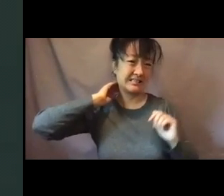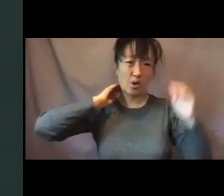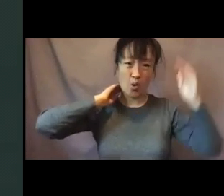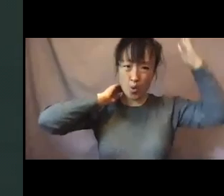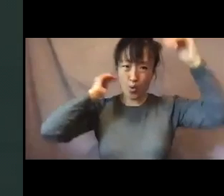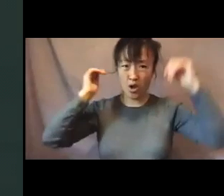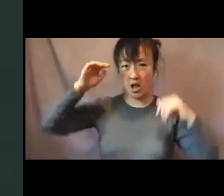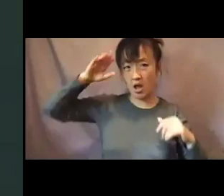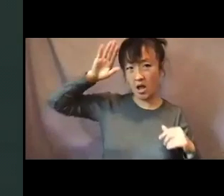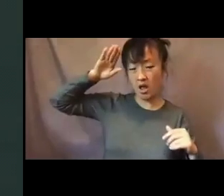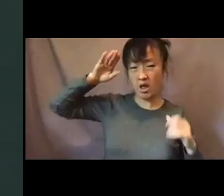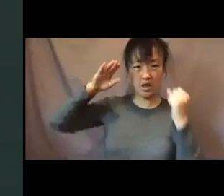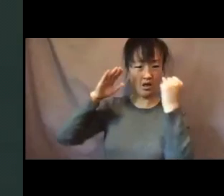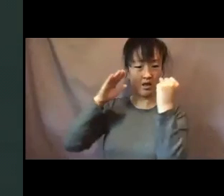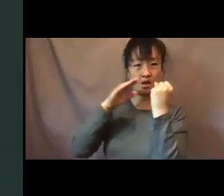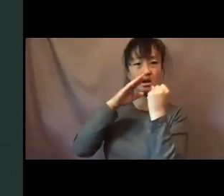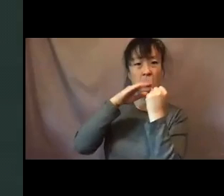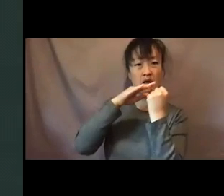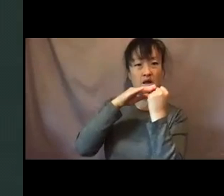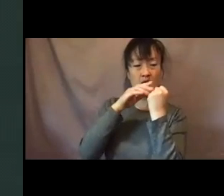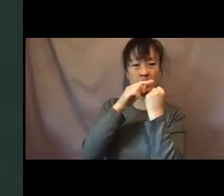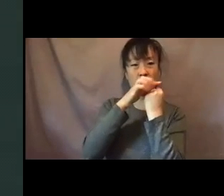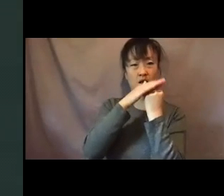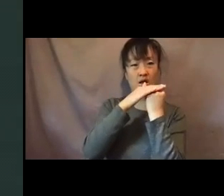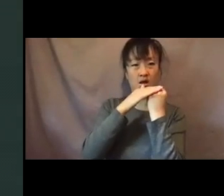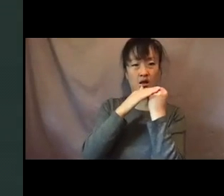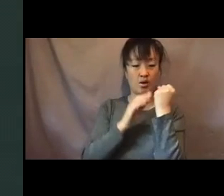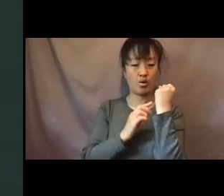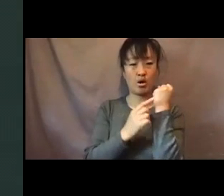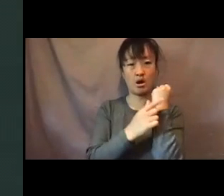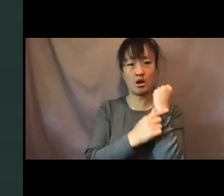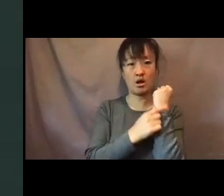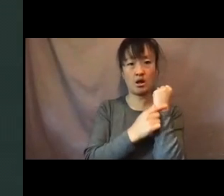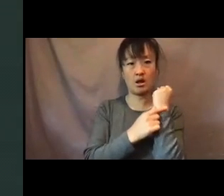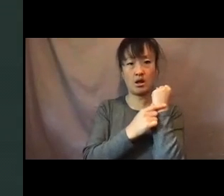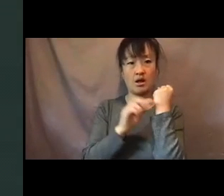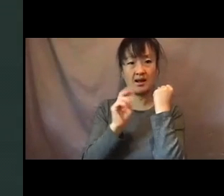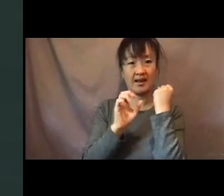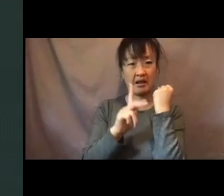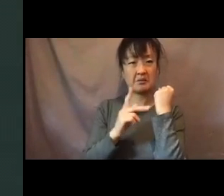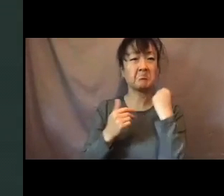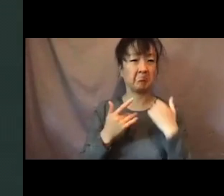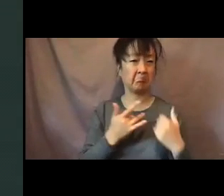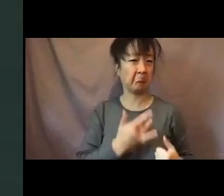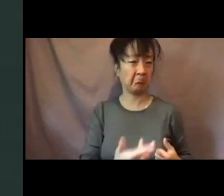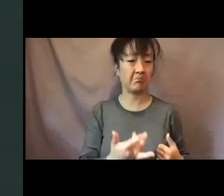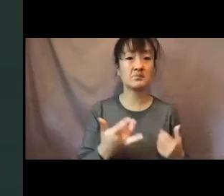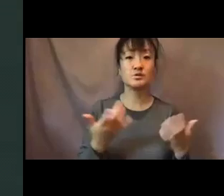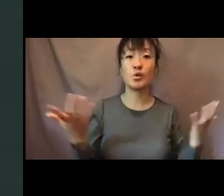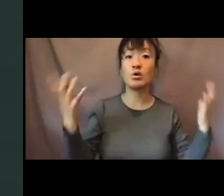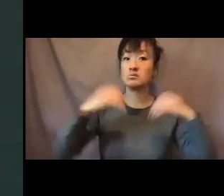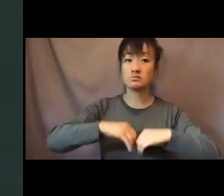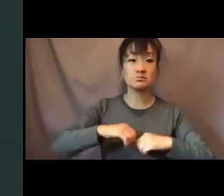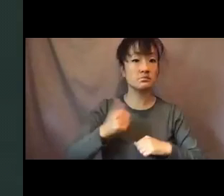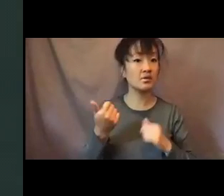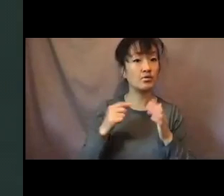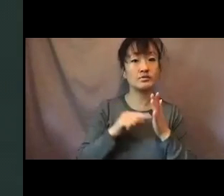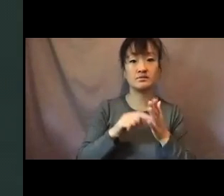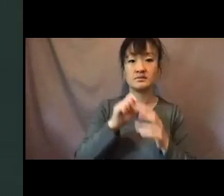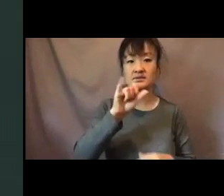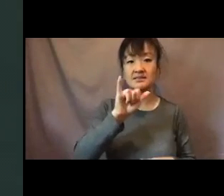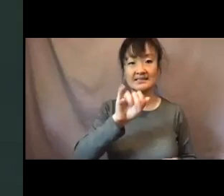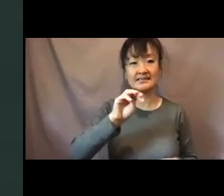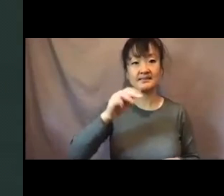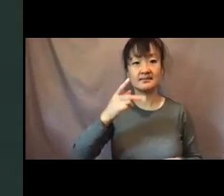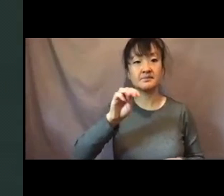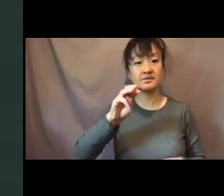head, or, you know, oh, in the back of my neck. Well, this taken together with other symptoms will often give us an idea of